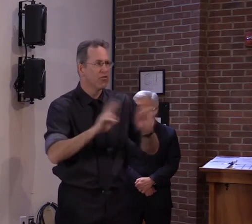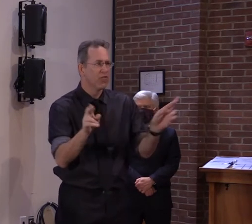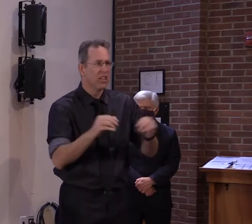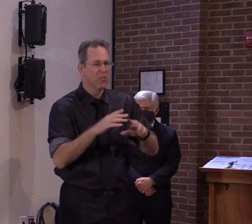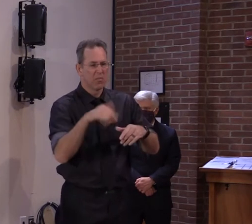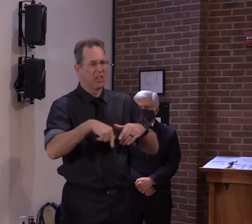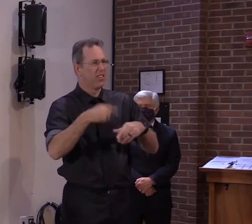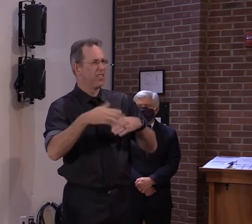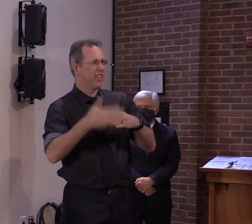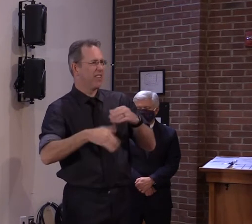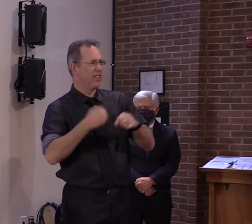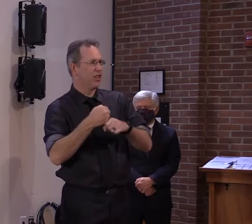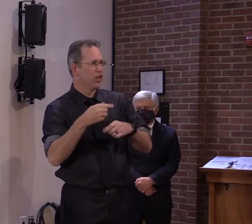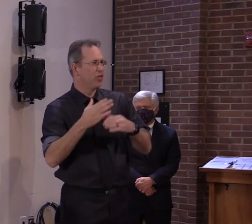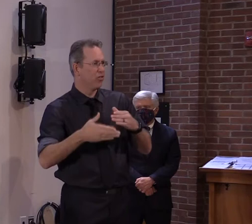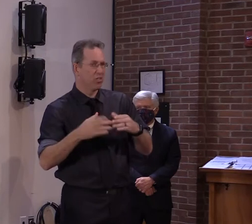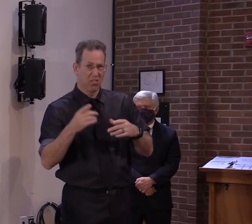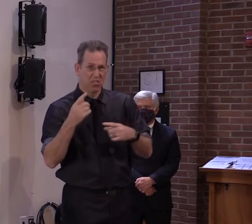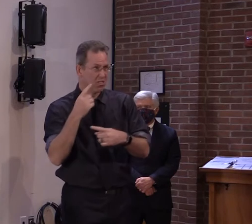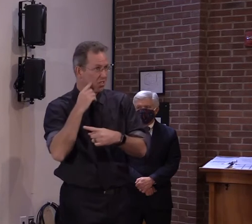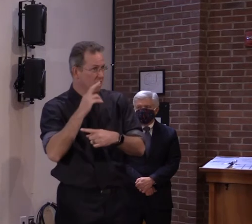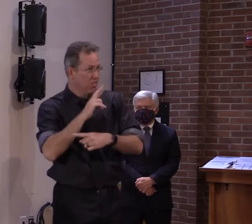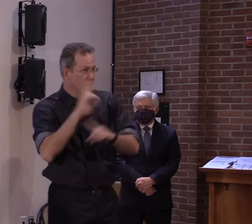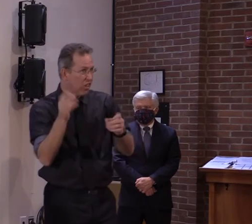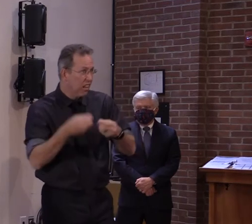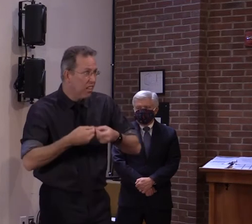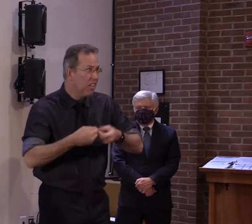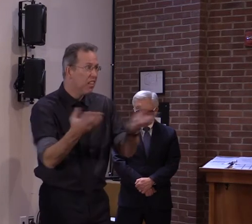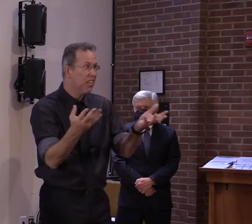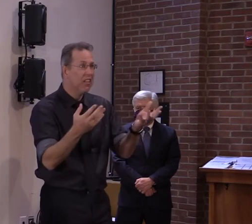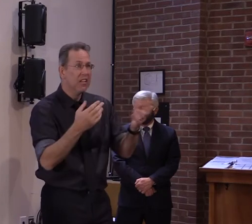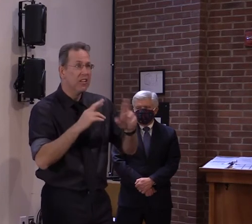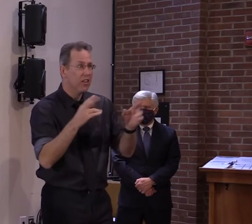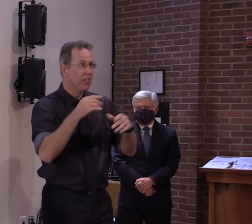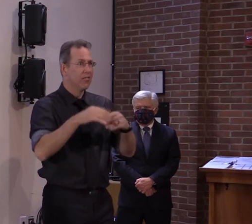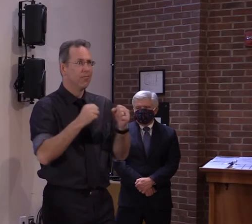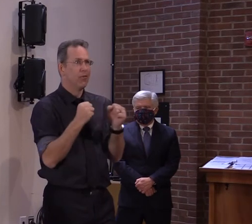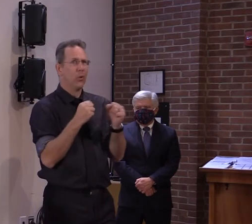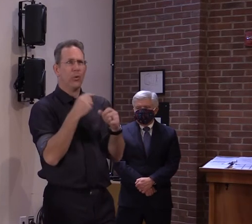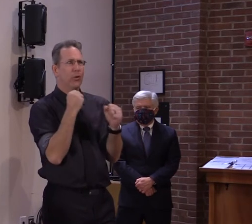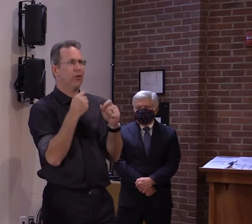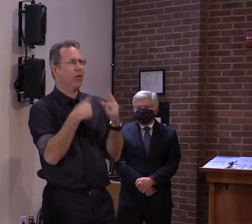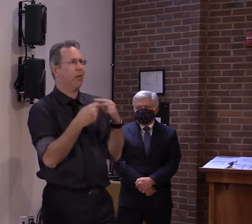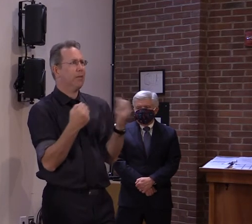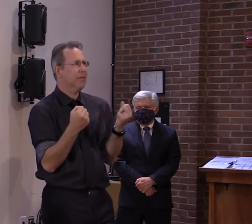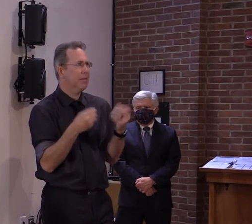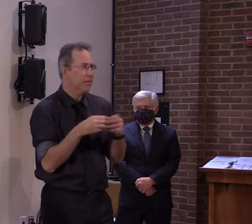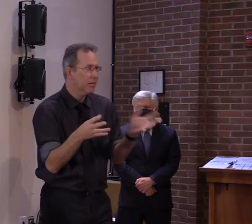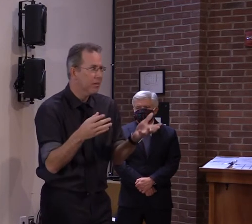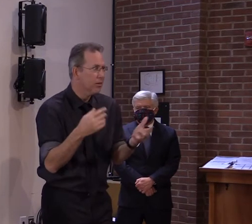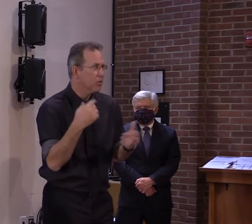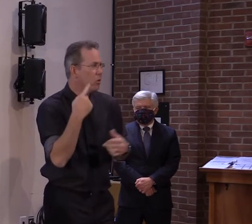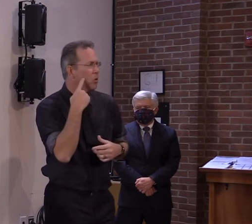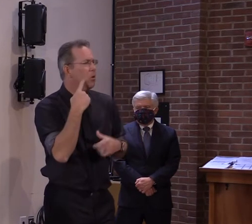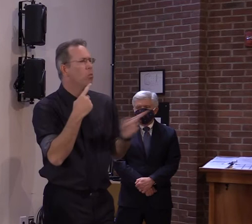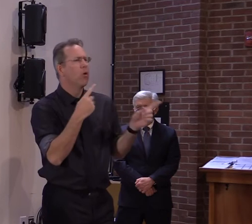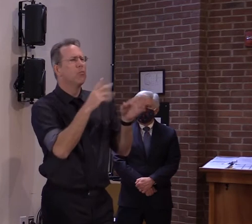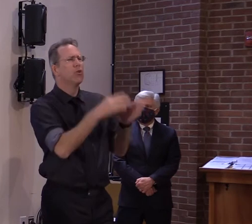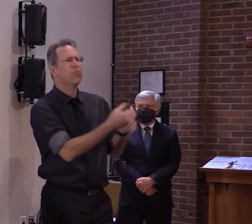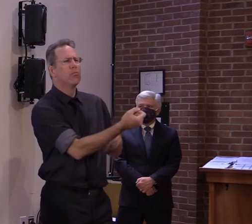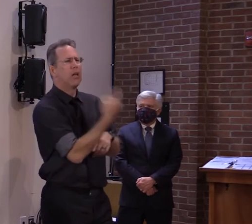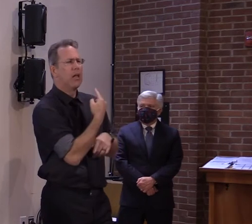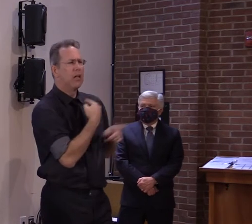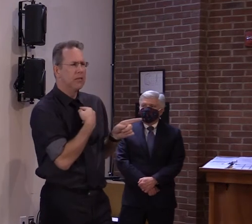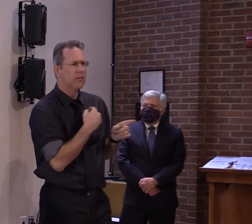cold temperatures that vaccine requires? And also, I had an older caller ask just a few minutes ago if you could elaborate on who will get those first